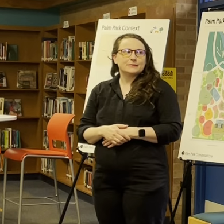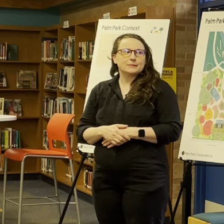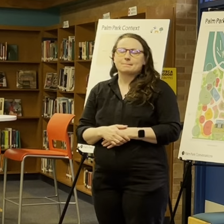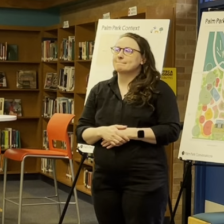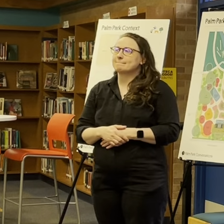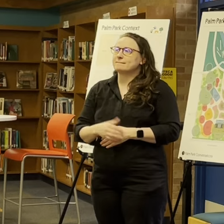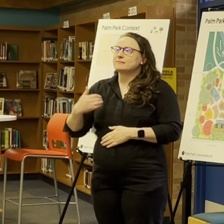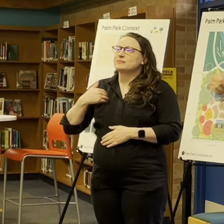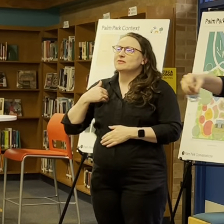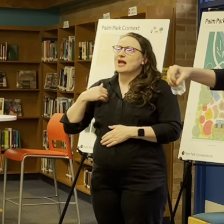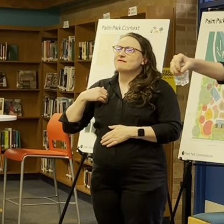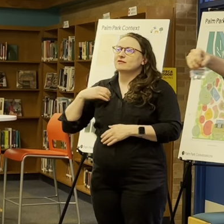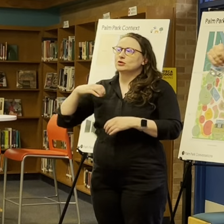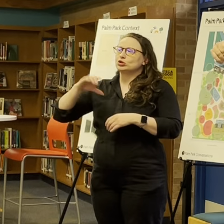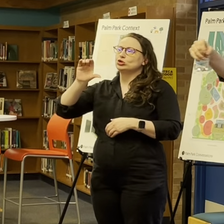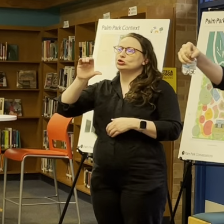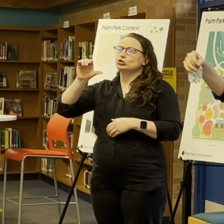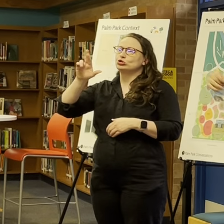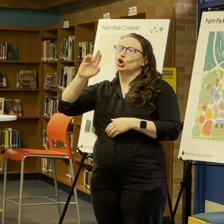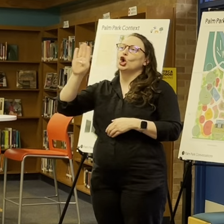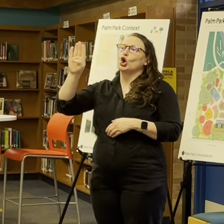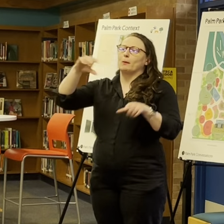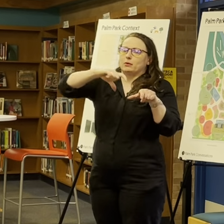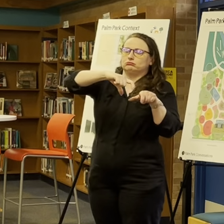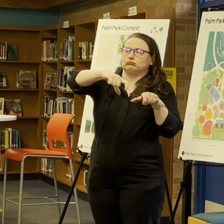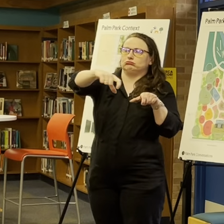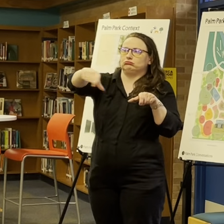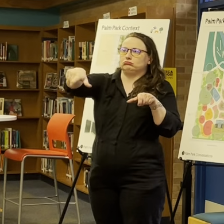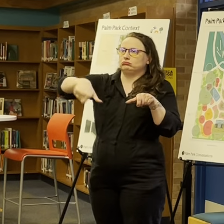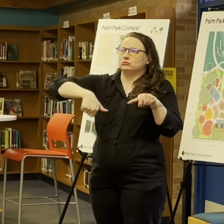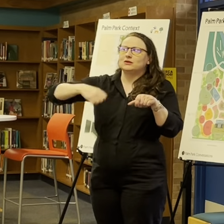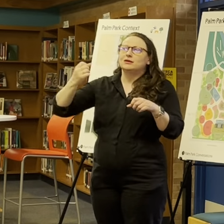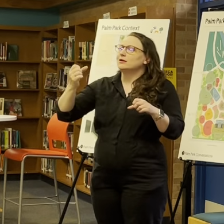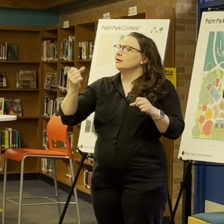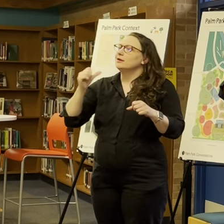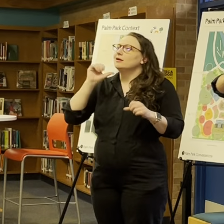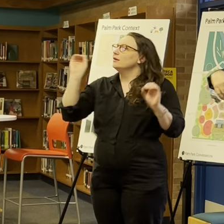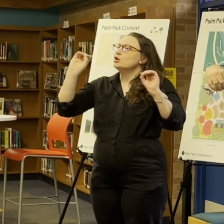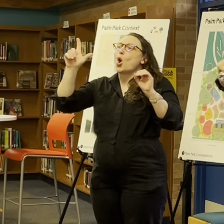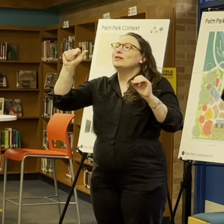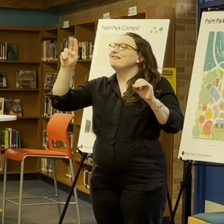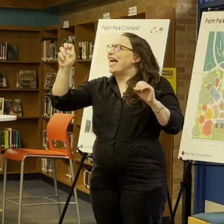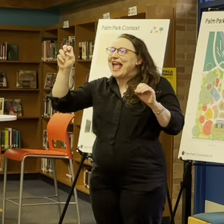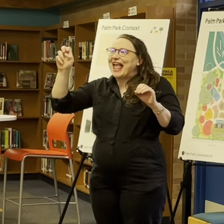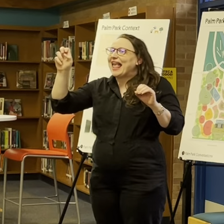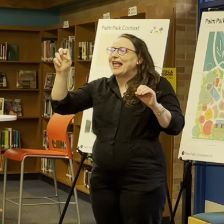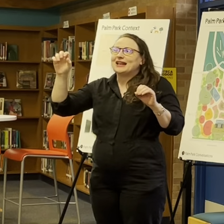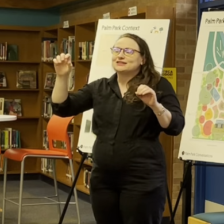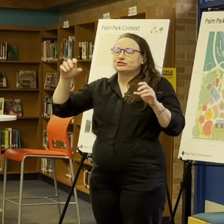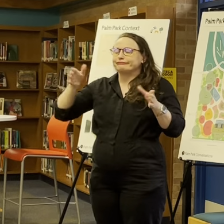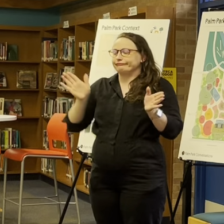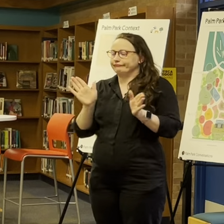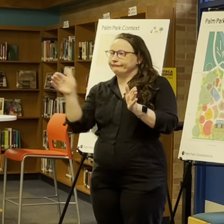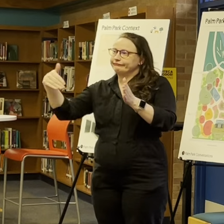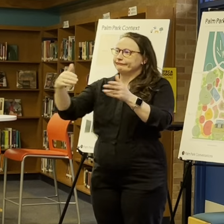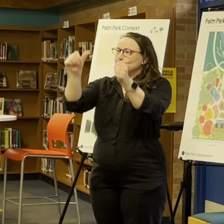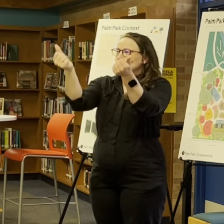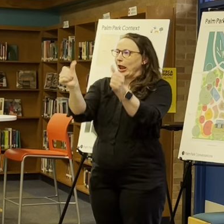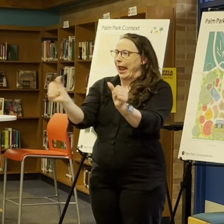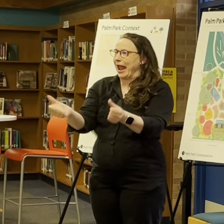There was a raised curb that marked this kind of unusual shape. This is not a pool with lanes, it just had these rounded corners, and it was kind of this